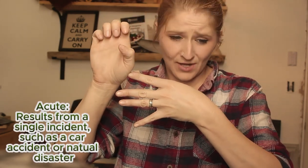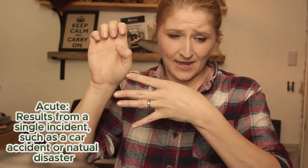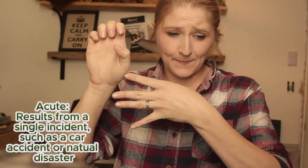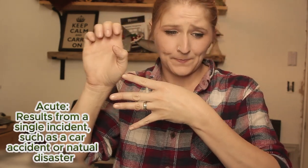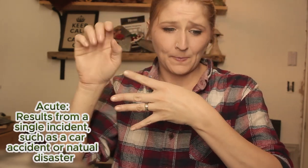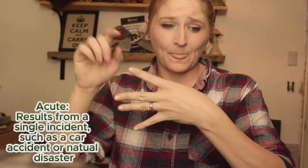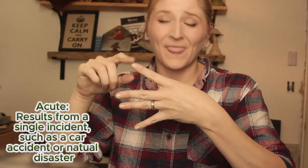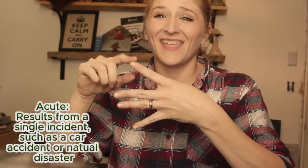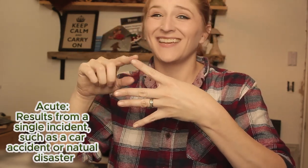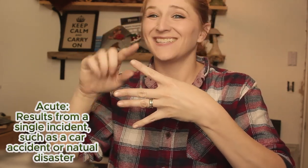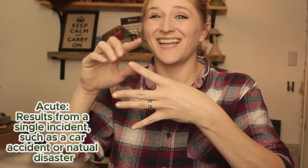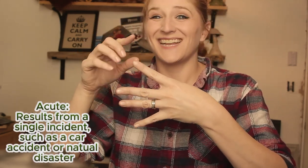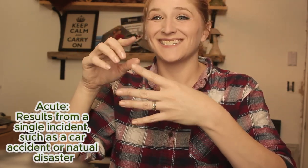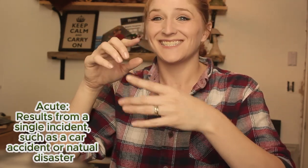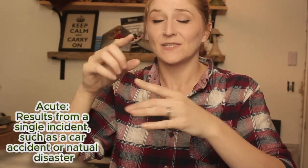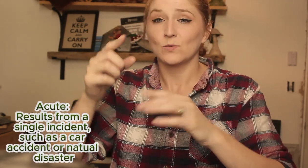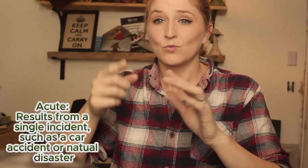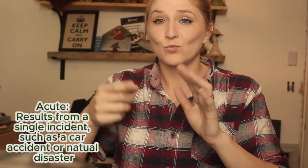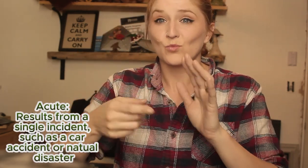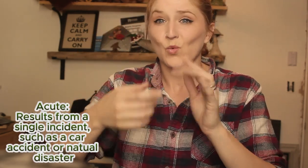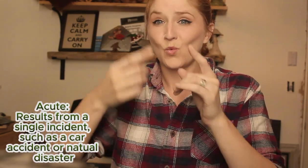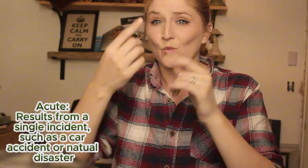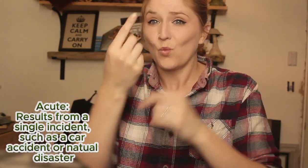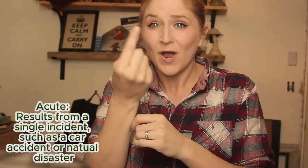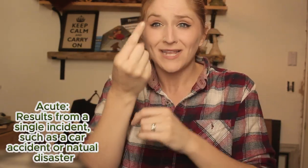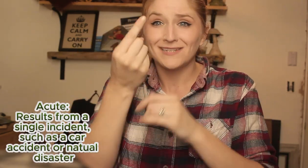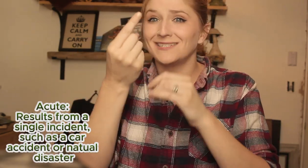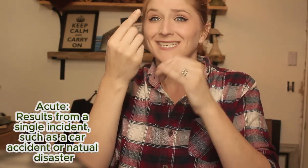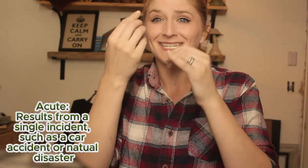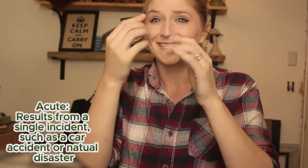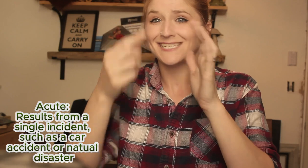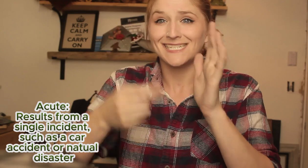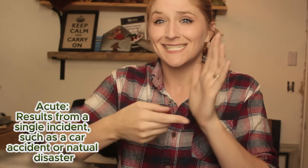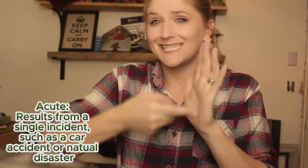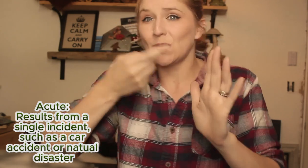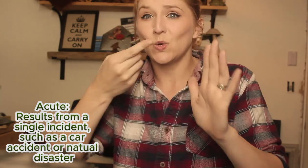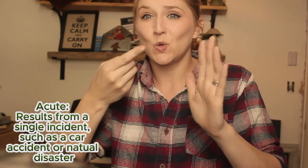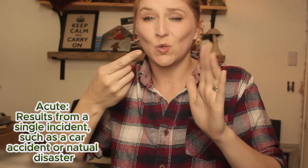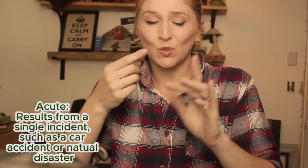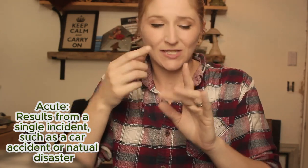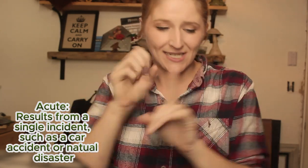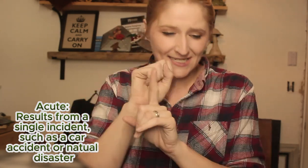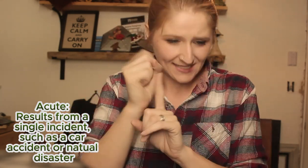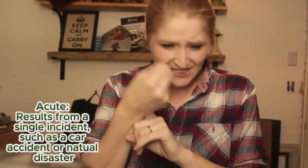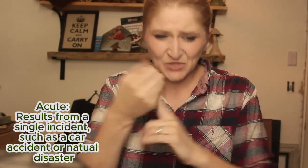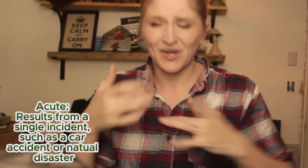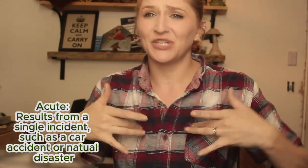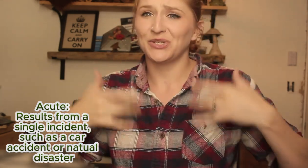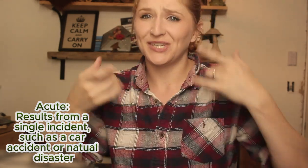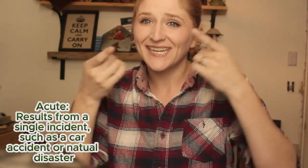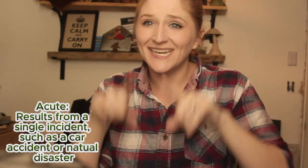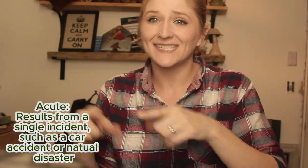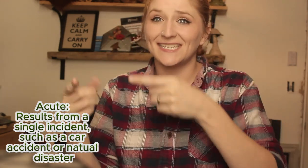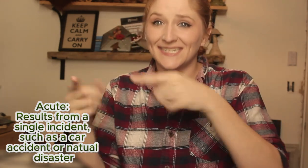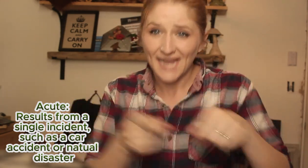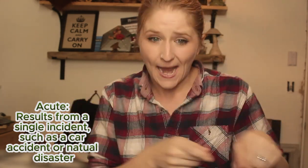Okay, that's one single situation, instance